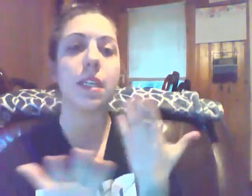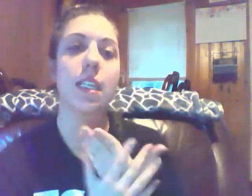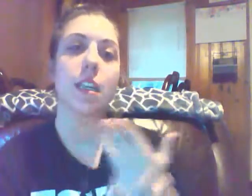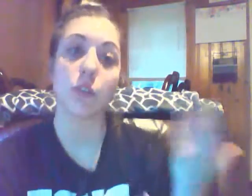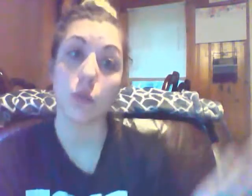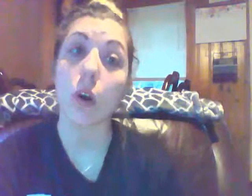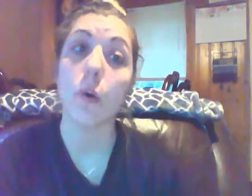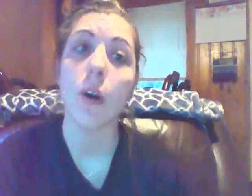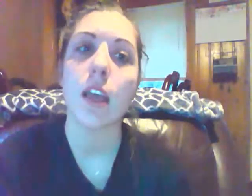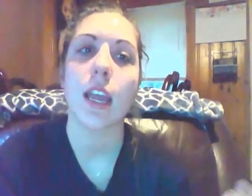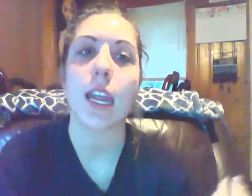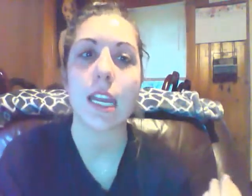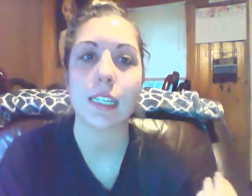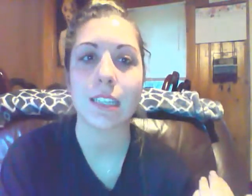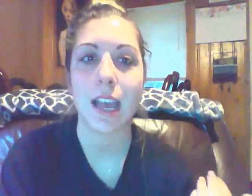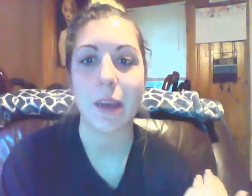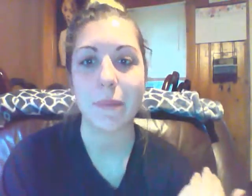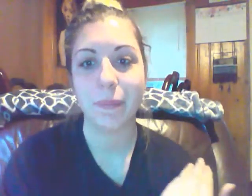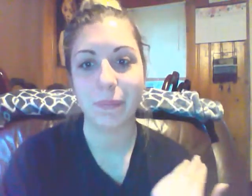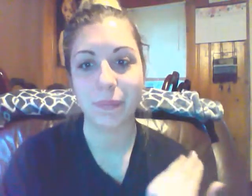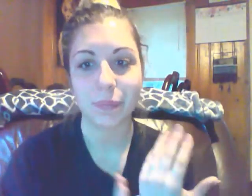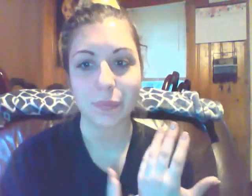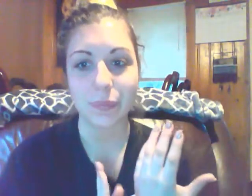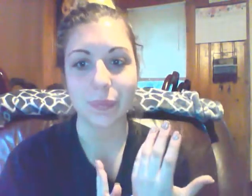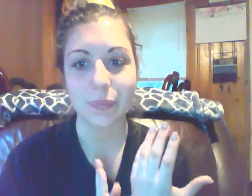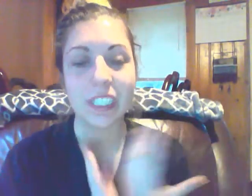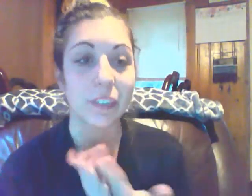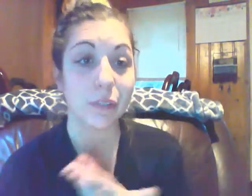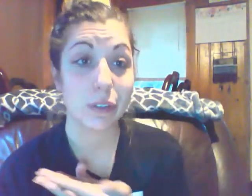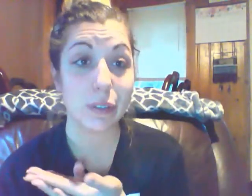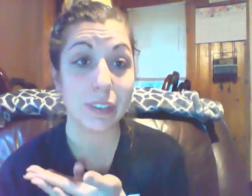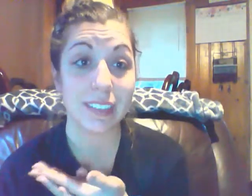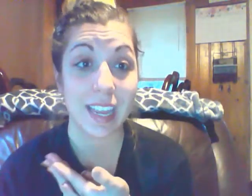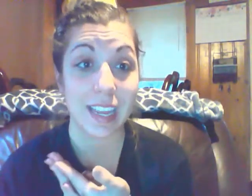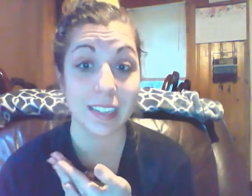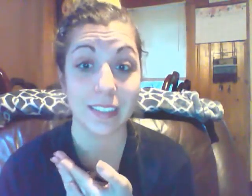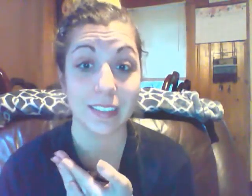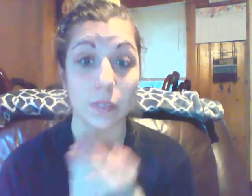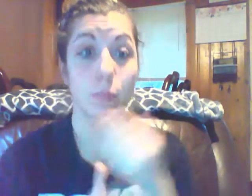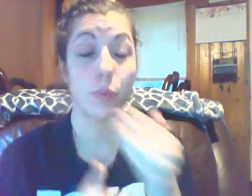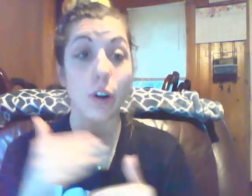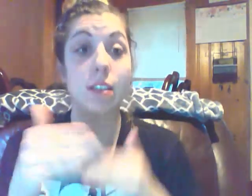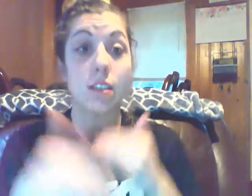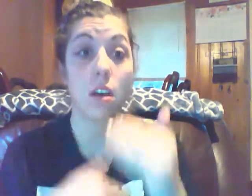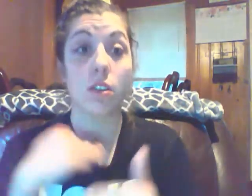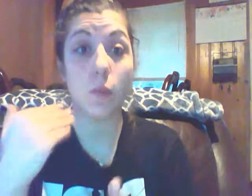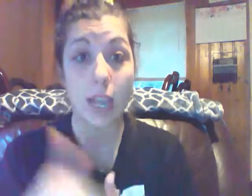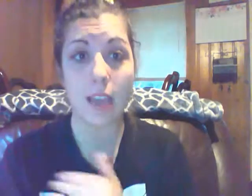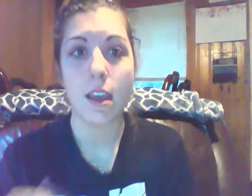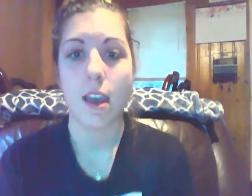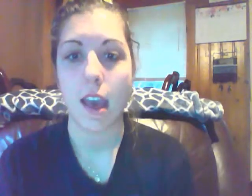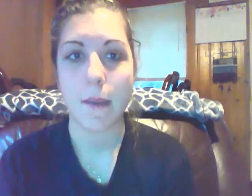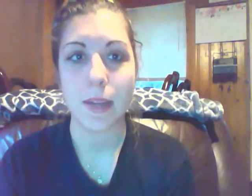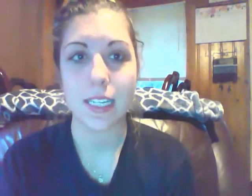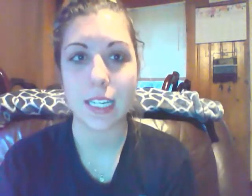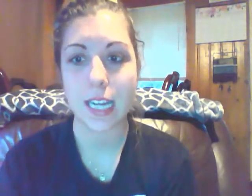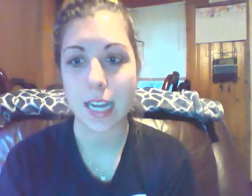ZPD does grow, and therefore students can progress along the way. I did